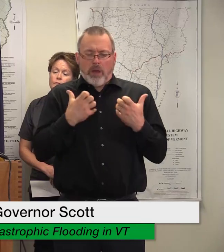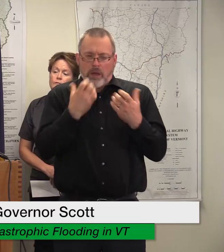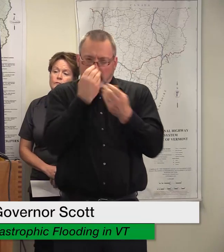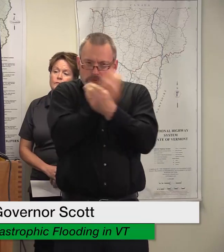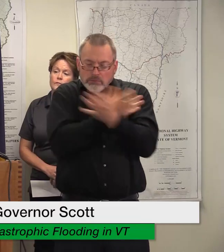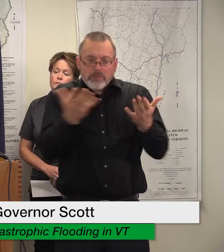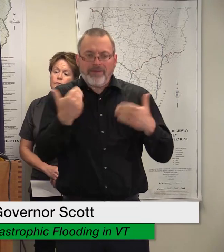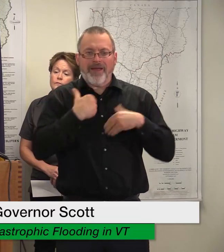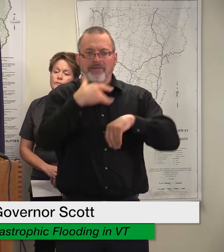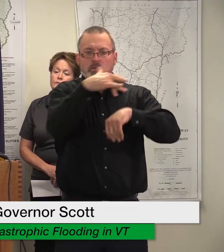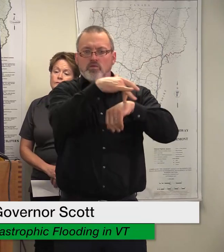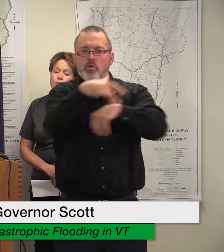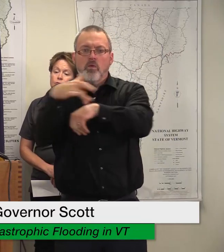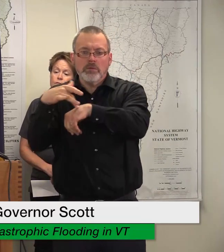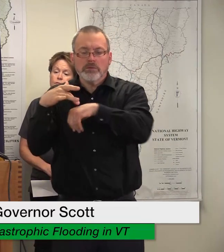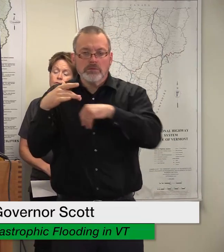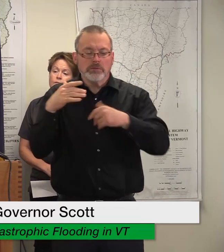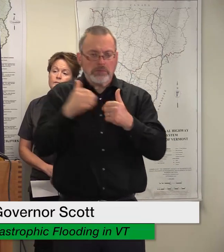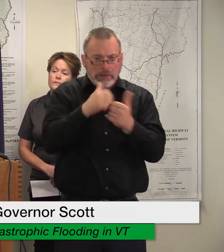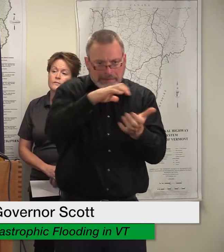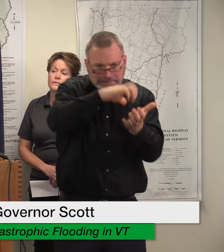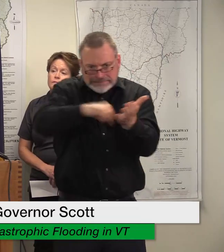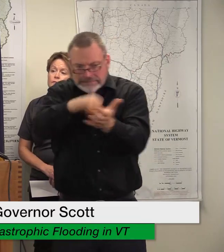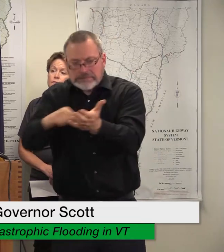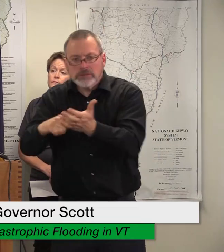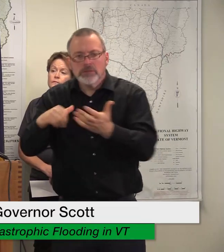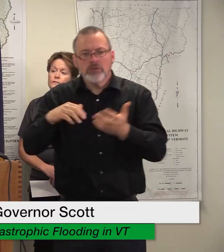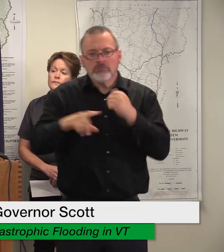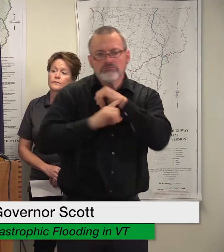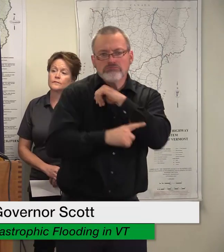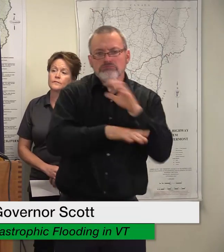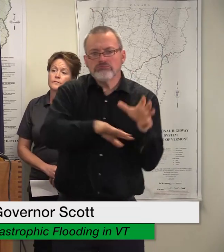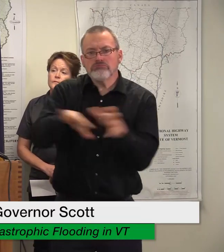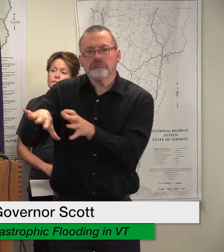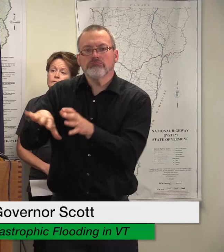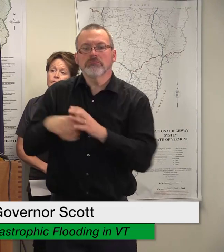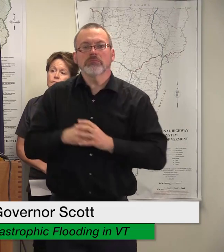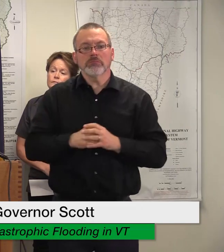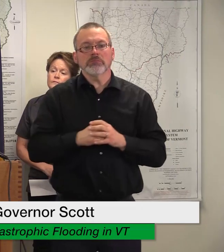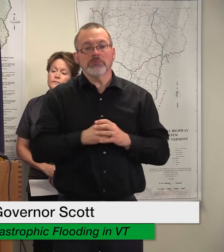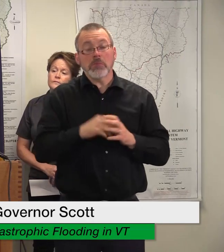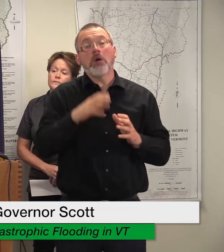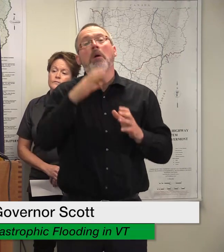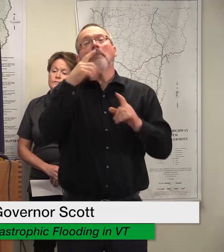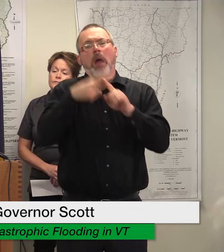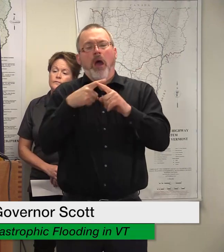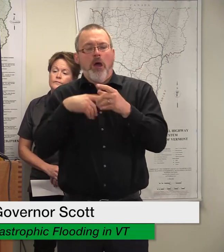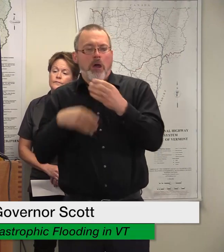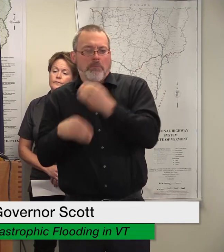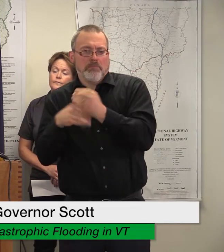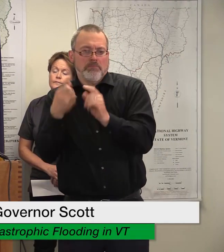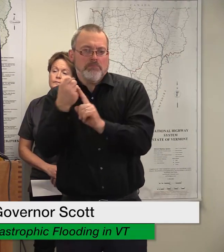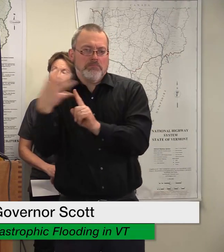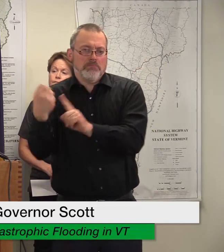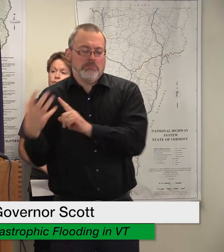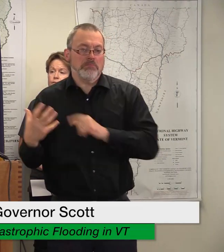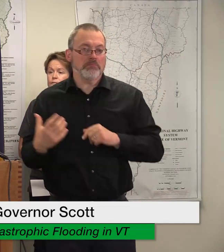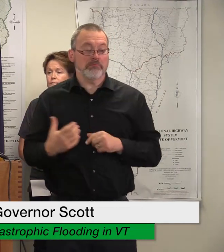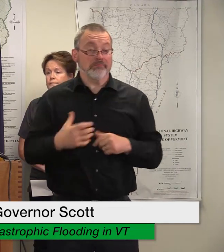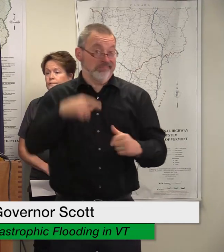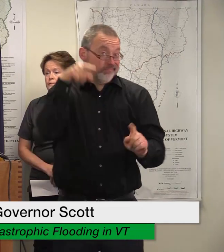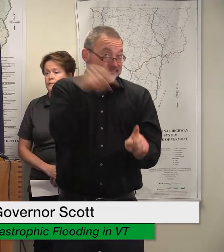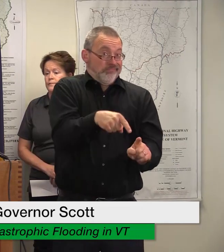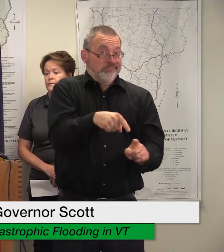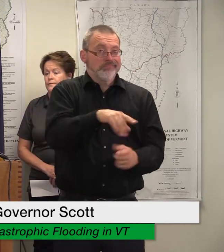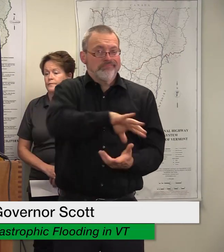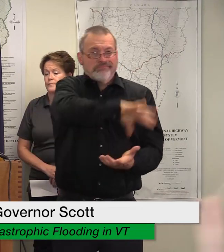debris management, and then also touch briefly on a couple of other ANR-related issues. But starting with debris, and having been to a